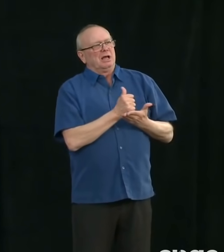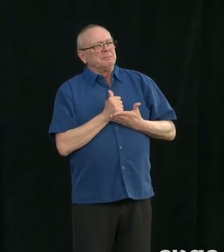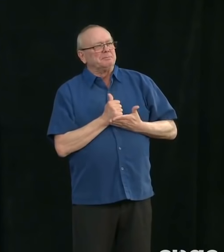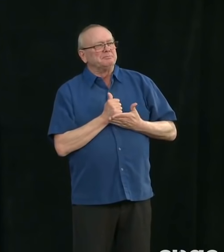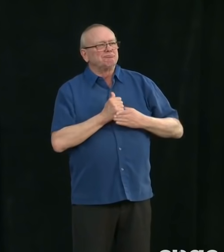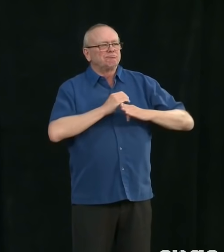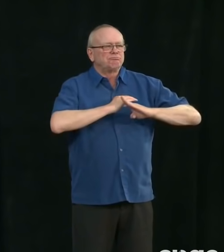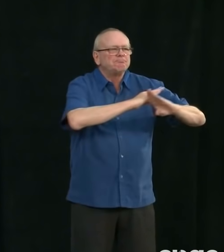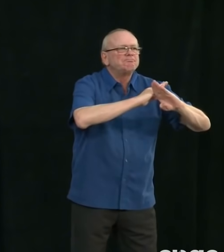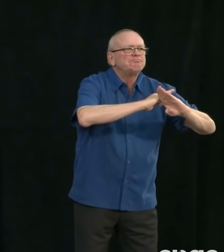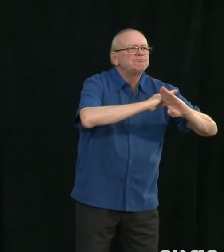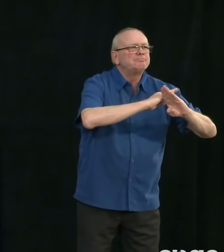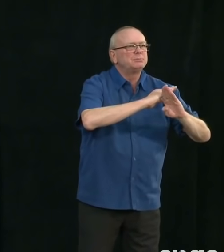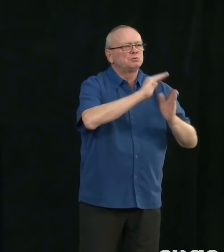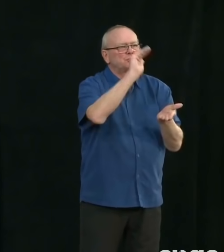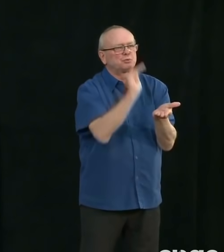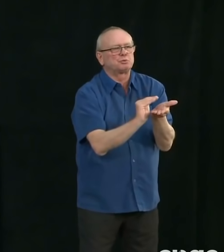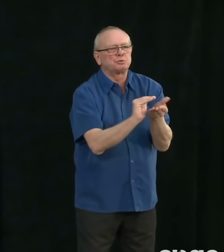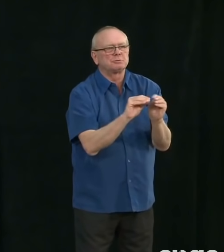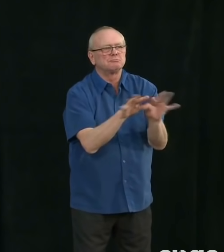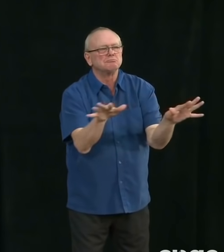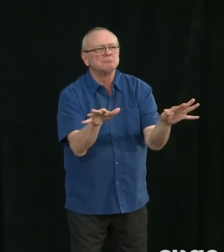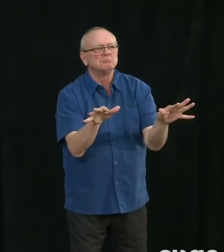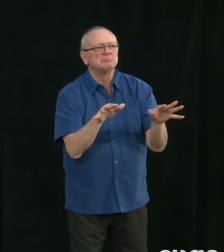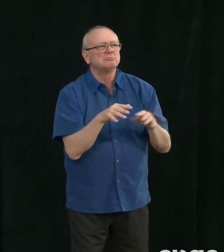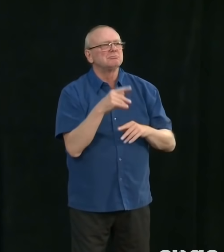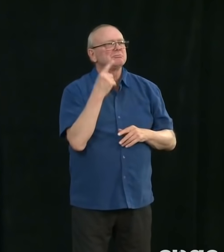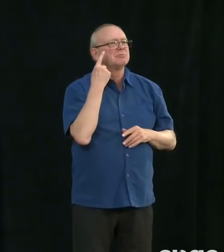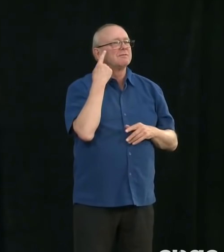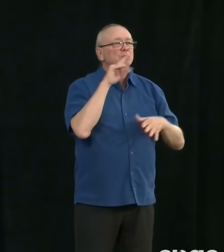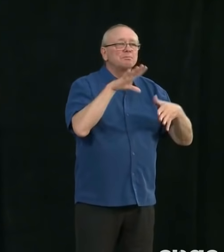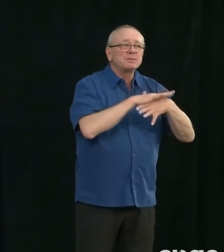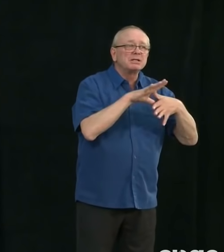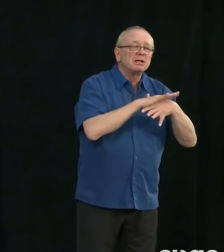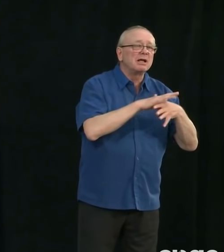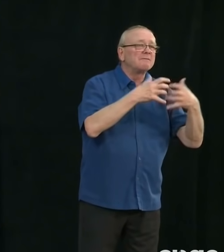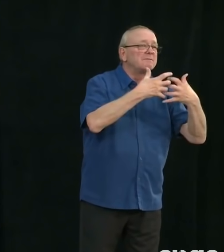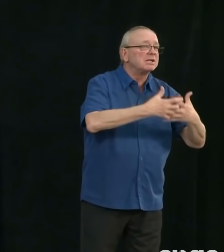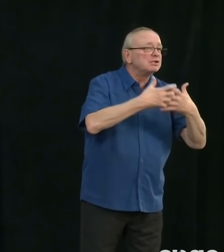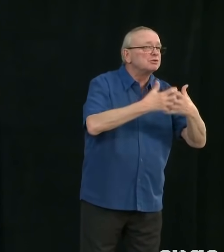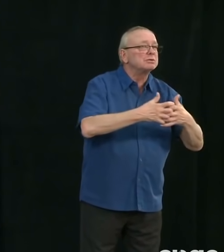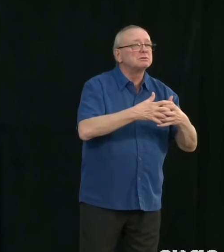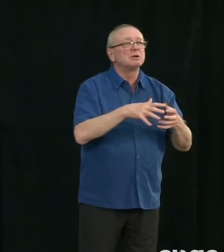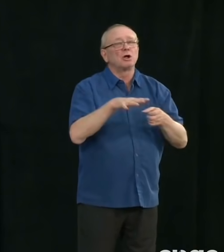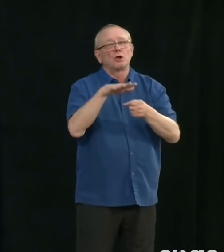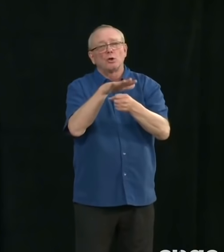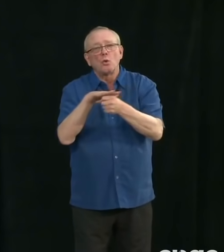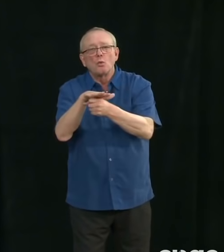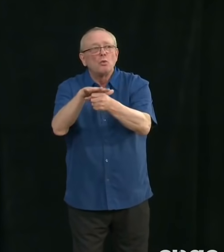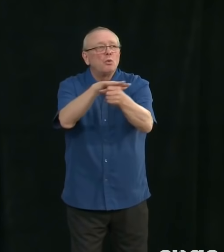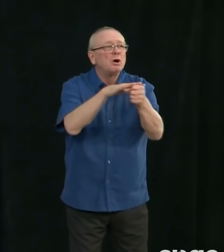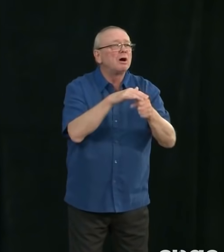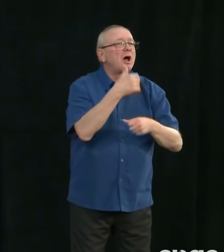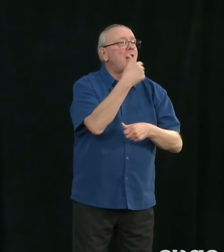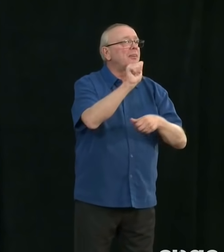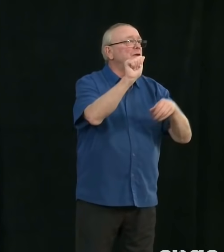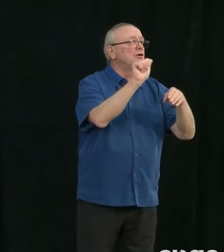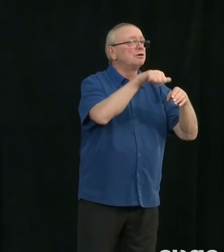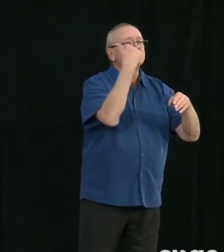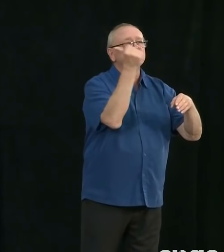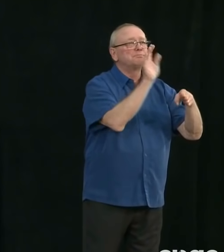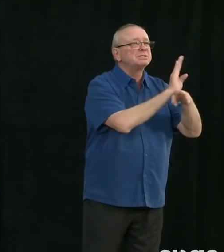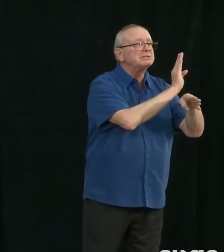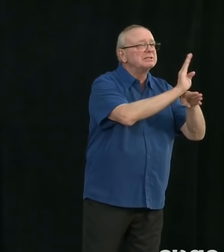or locations, other businesses that are experiencing outbreaks. And we have seen it help us with outbreak control,